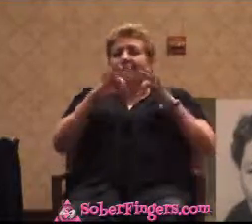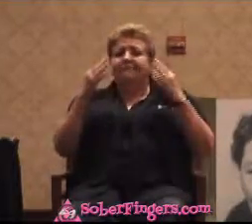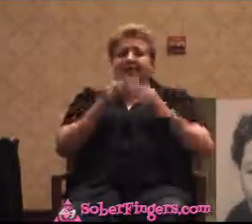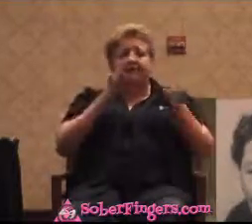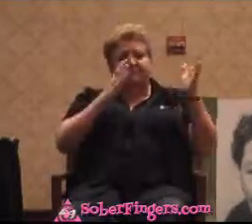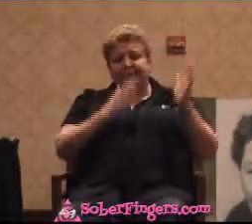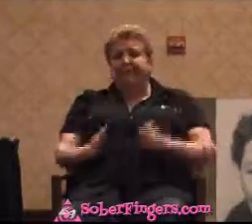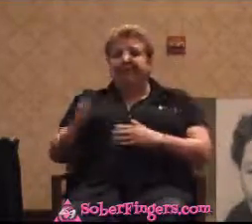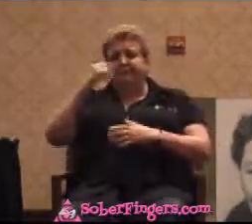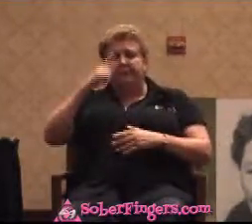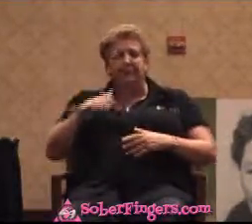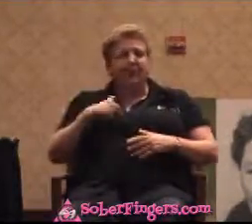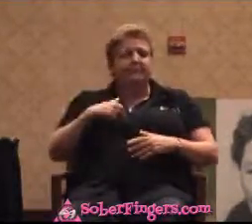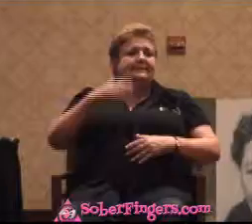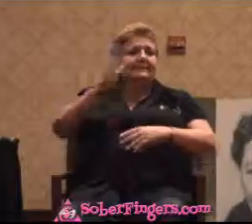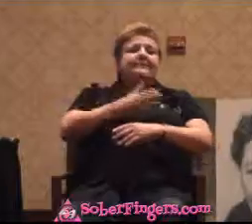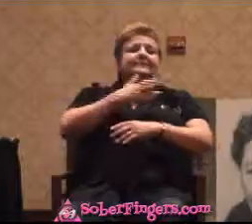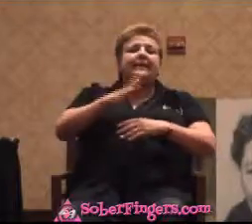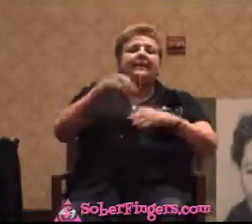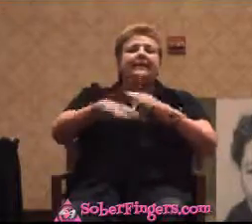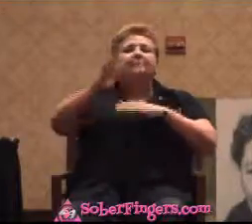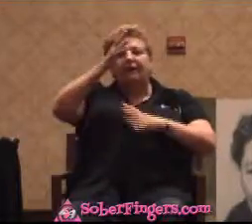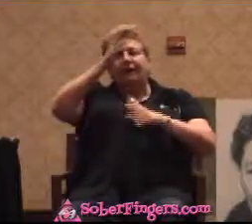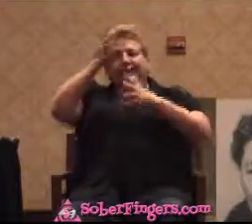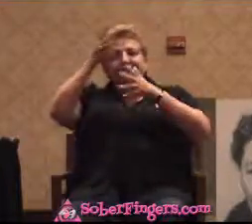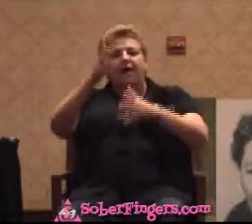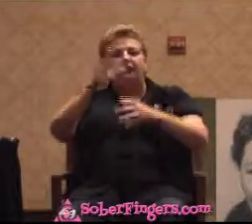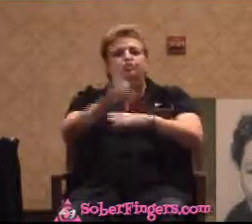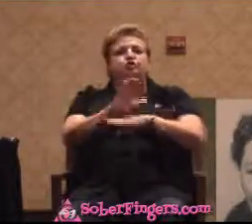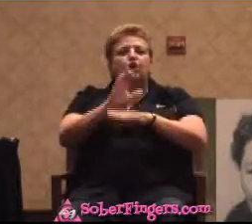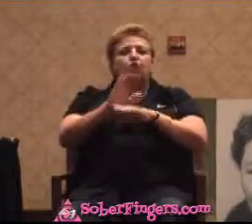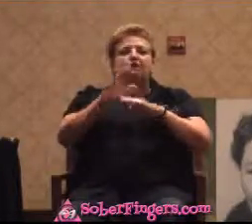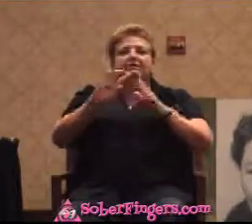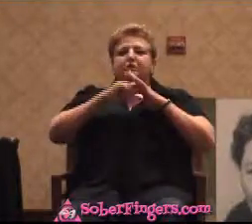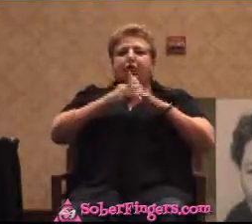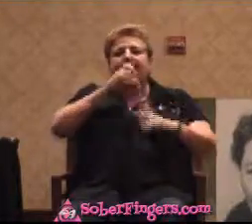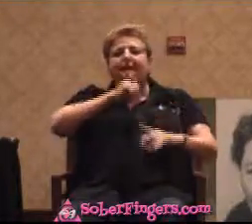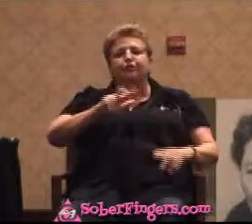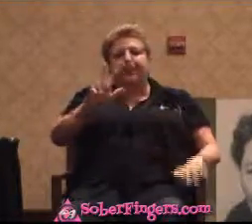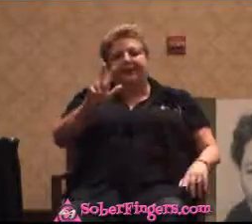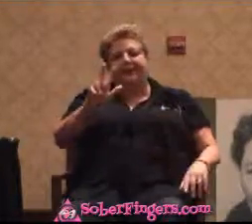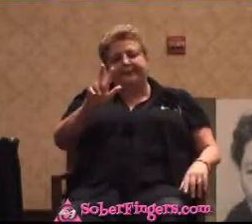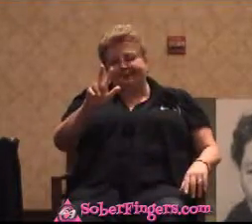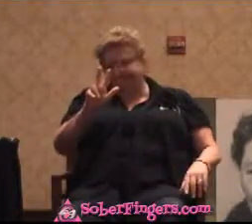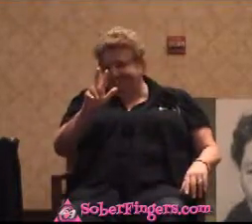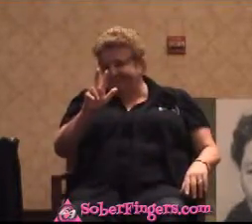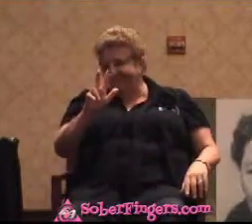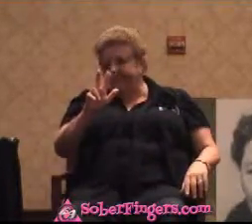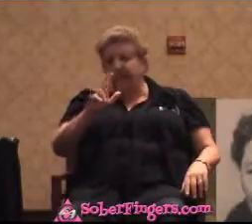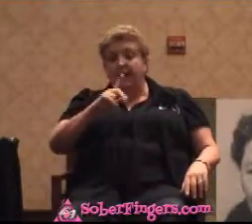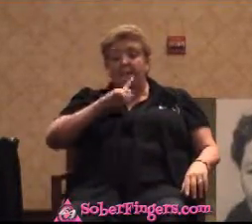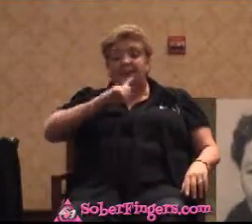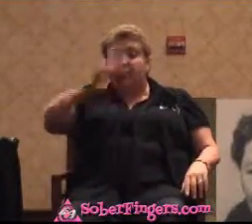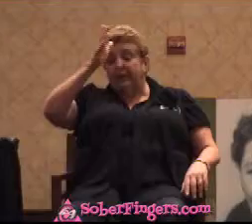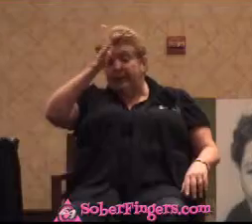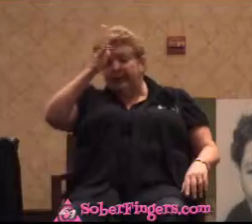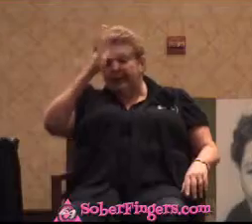my great-granddaddy's church since I was 3, and I remember my real daddy actually told me that he pulled me to the side when I